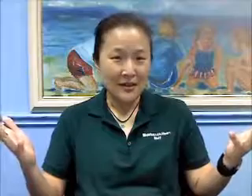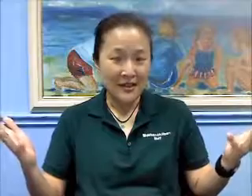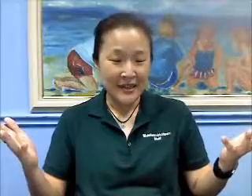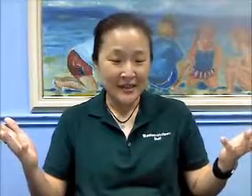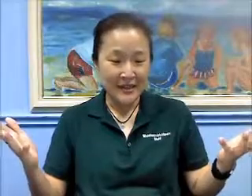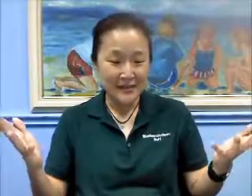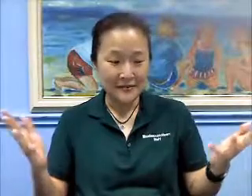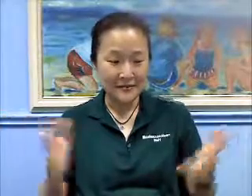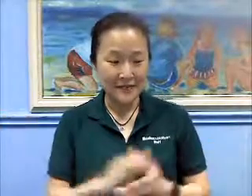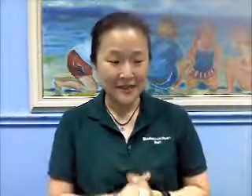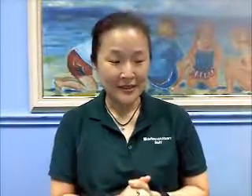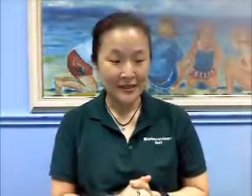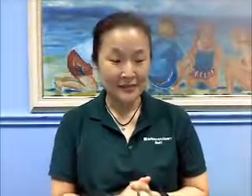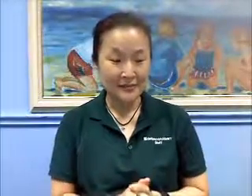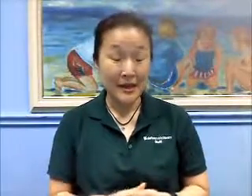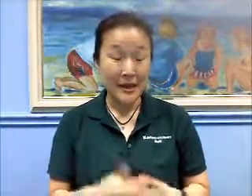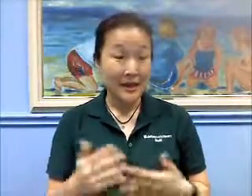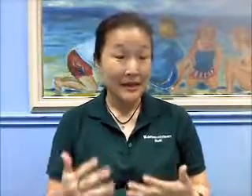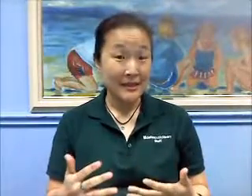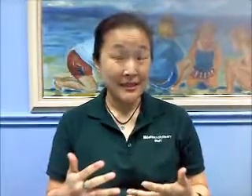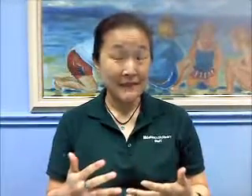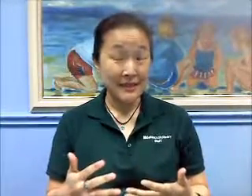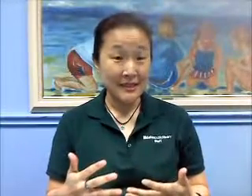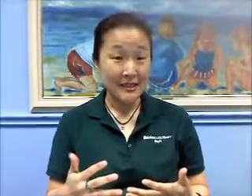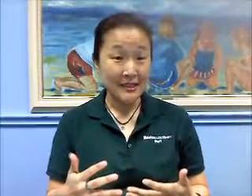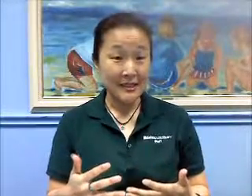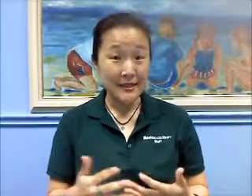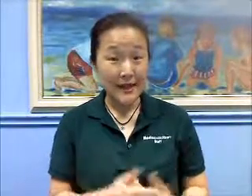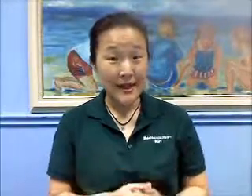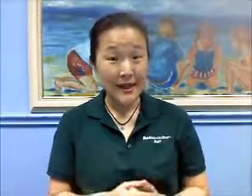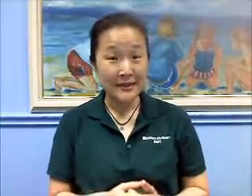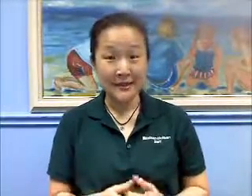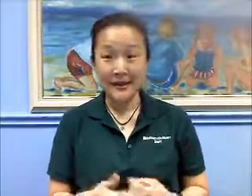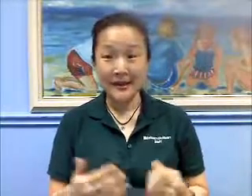it in ASL. And so that's it for lesson 3, and I